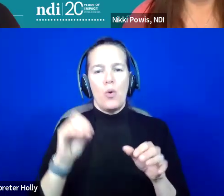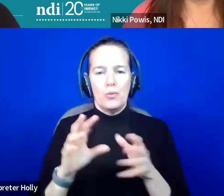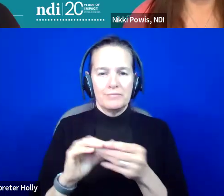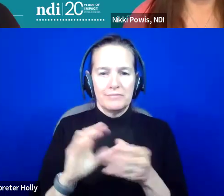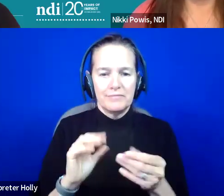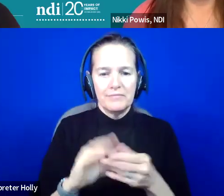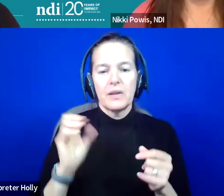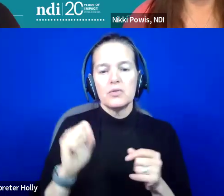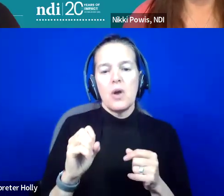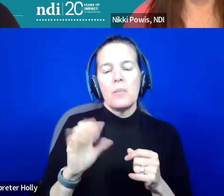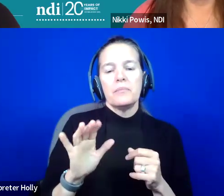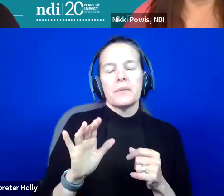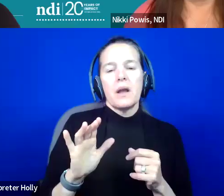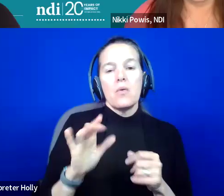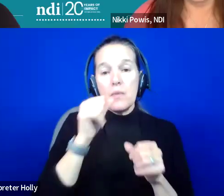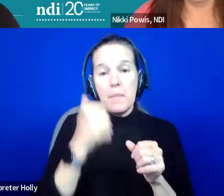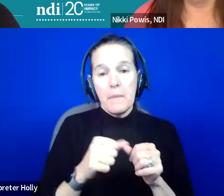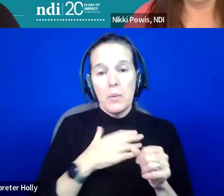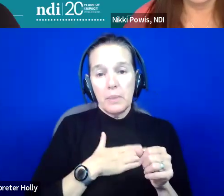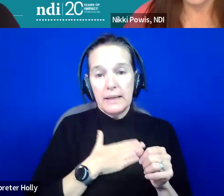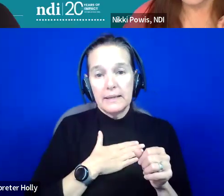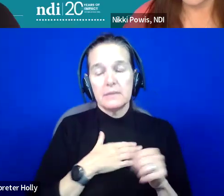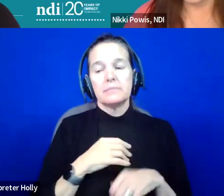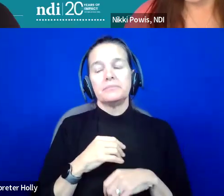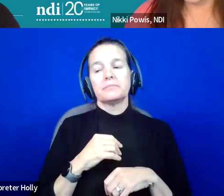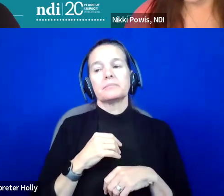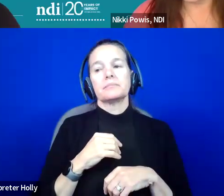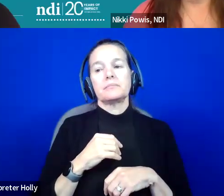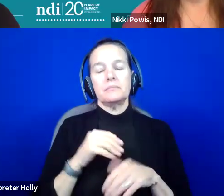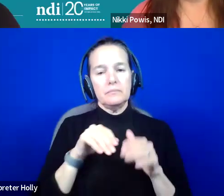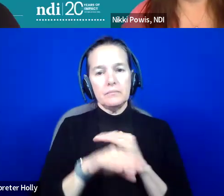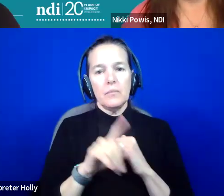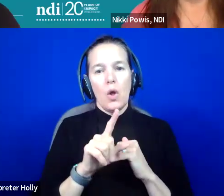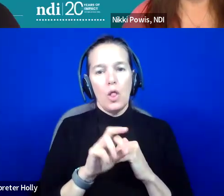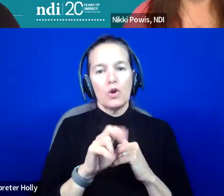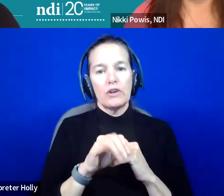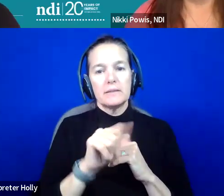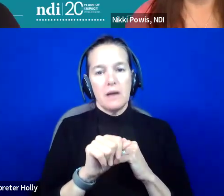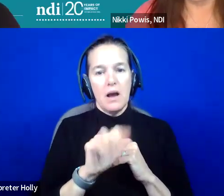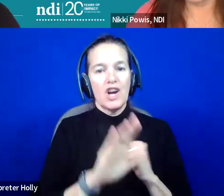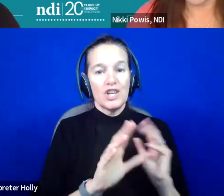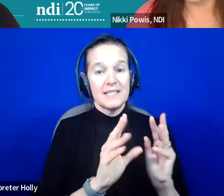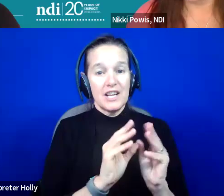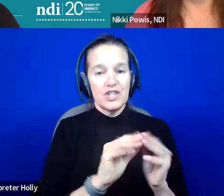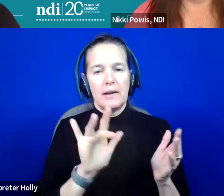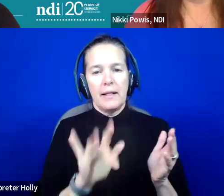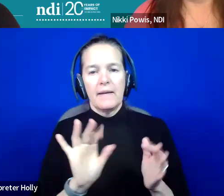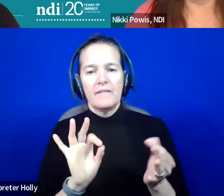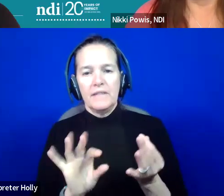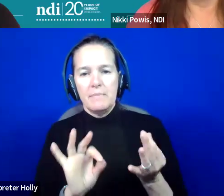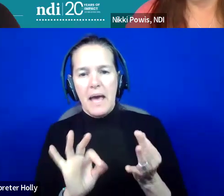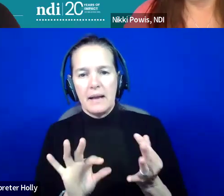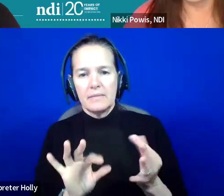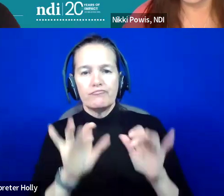just remembering, please, to go into Lorinda's session and click on that feedback because we